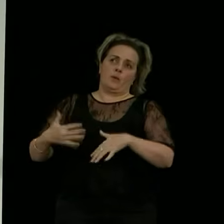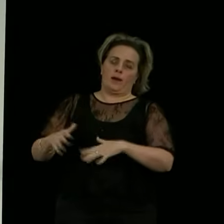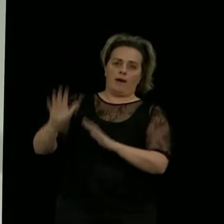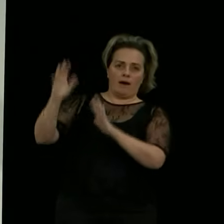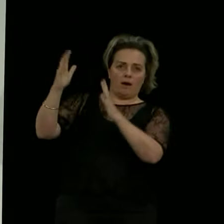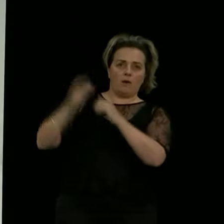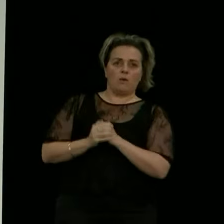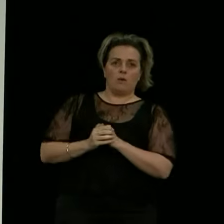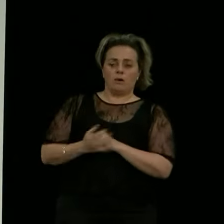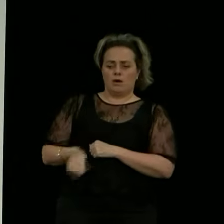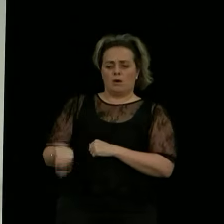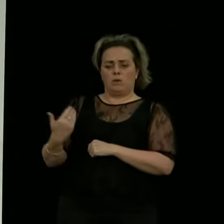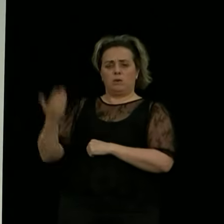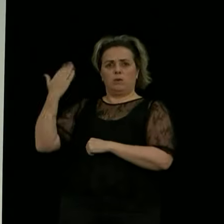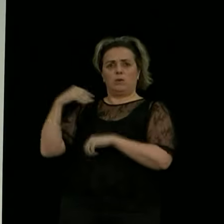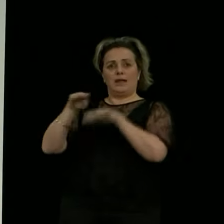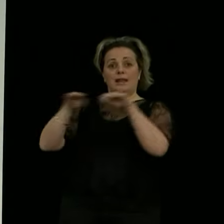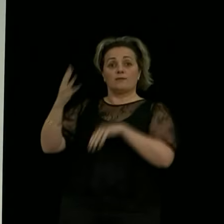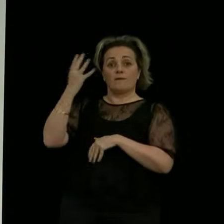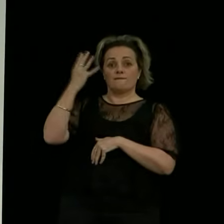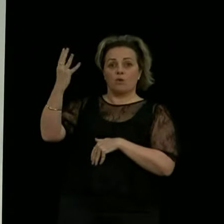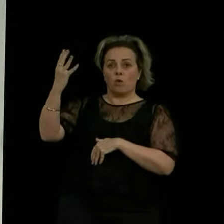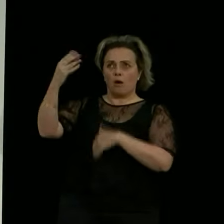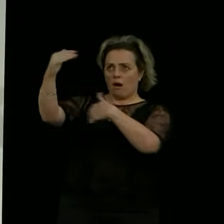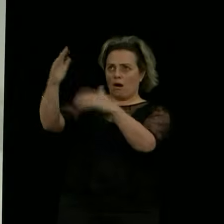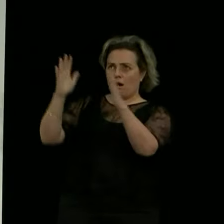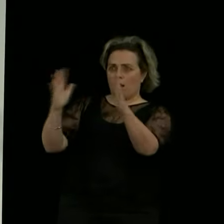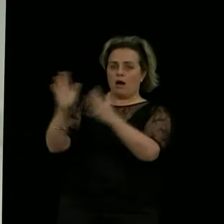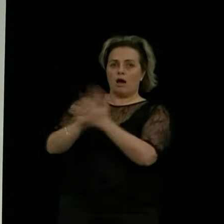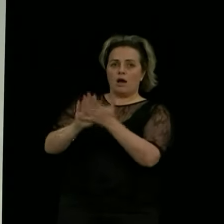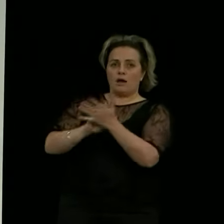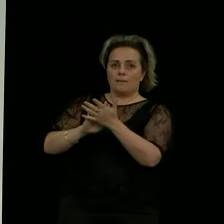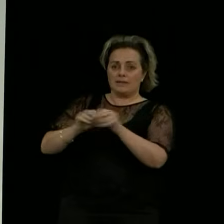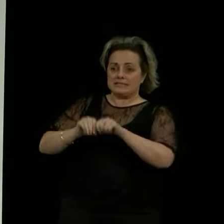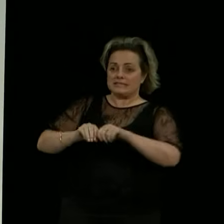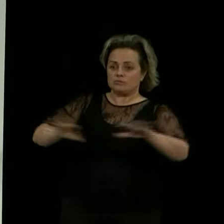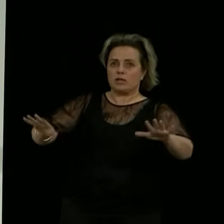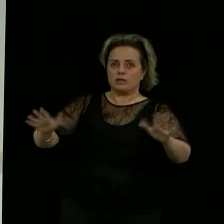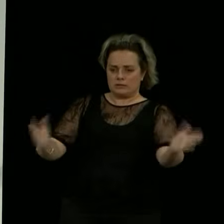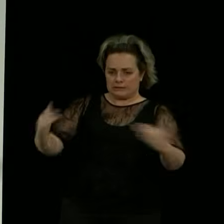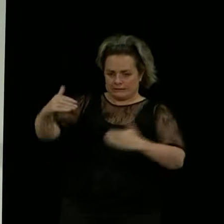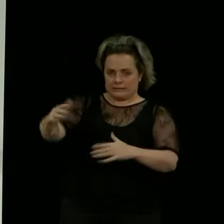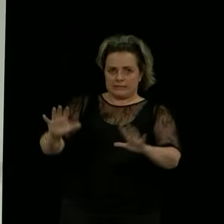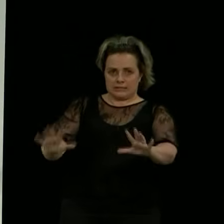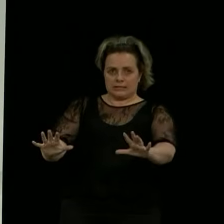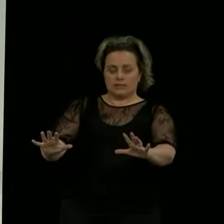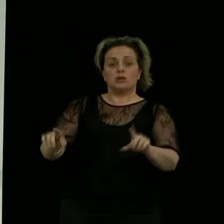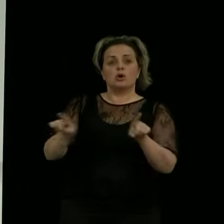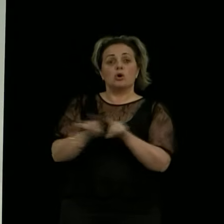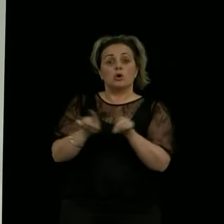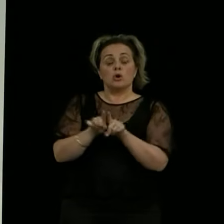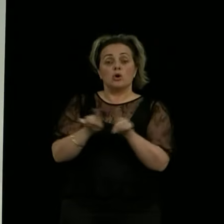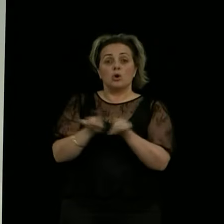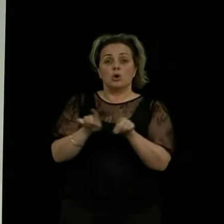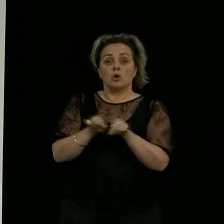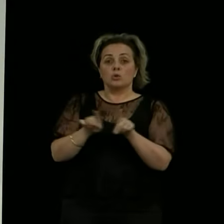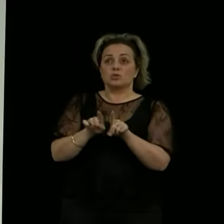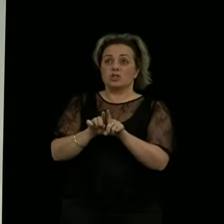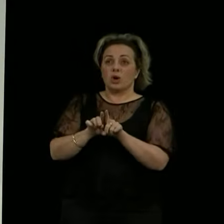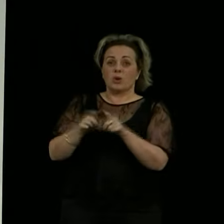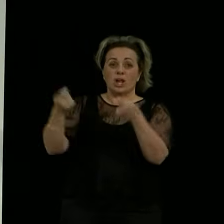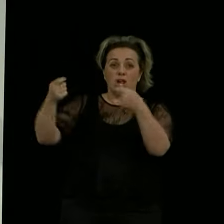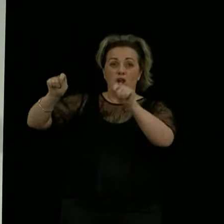level 4 meant that we were able to contain the spread of the outbreak geographically. The restrictions have also stopped what could have otherwise